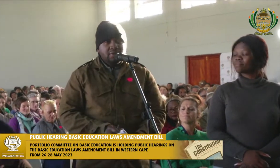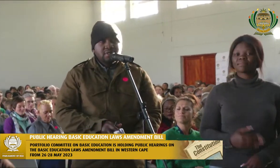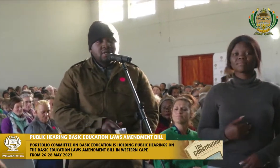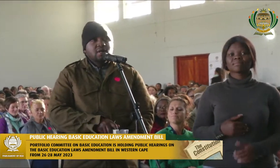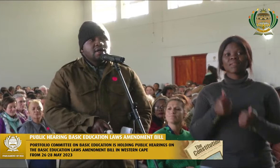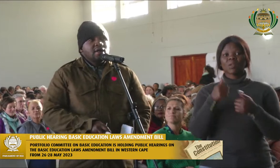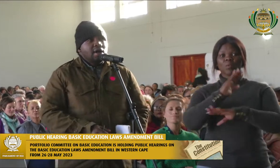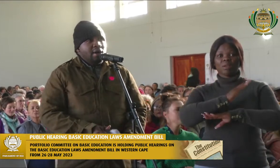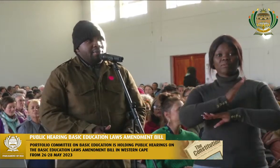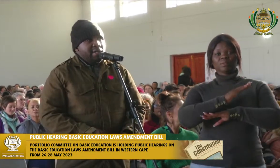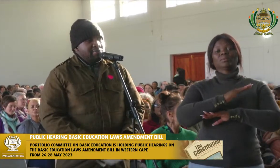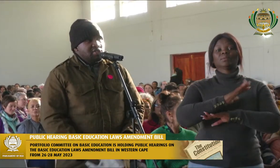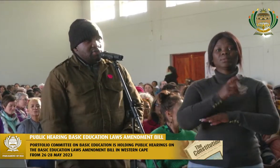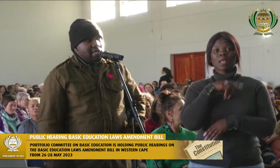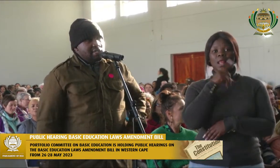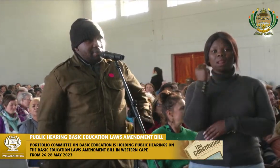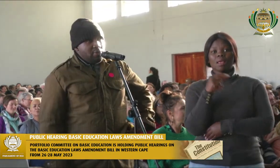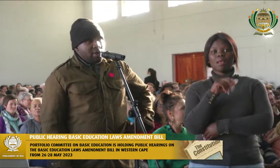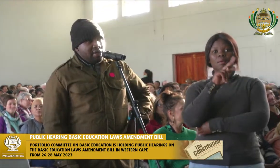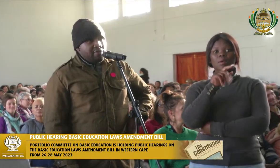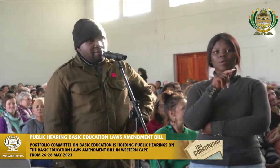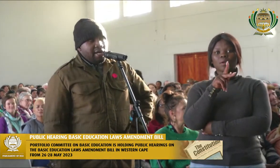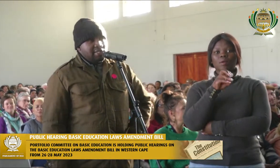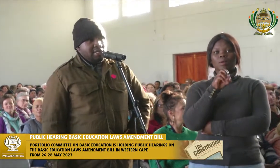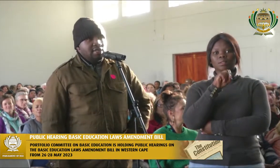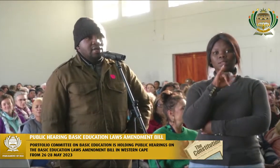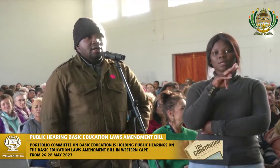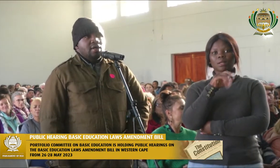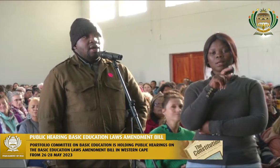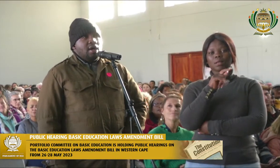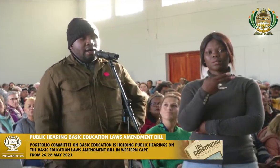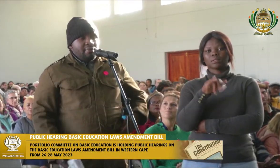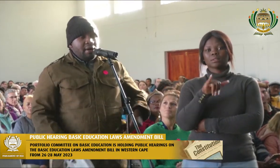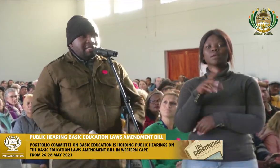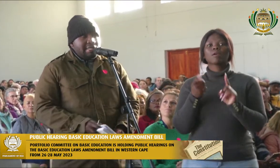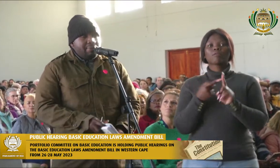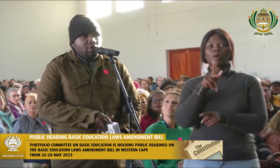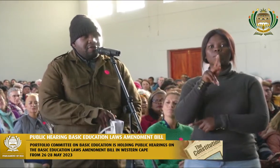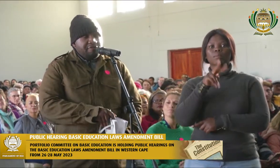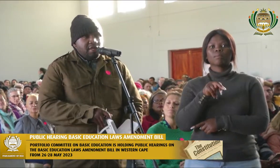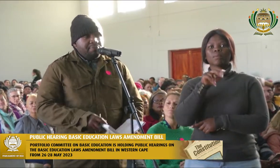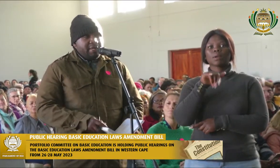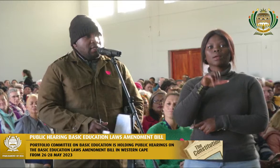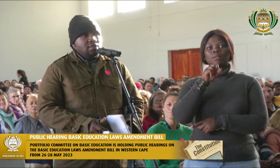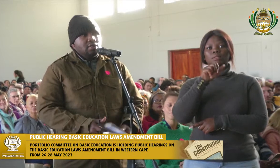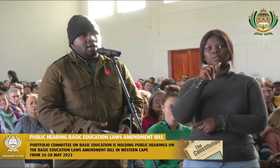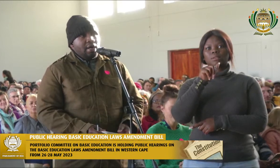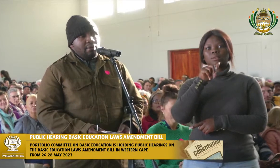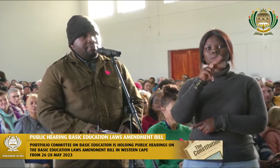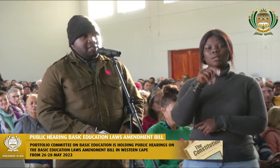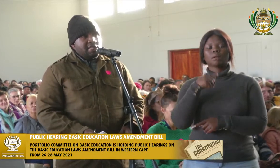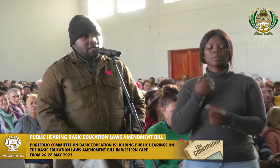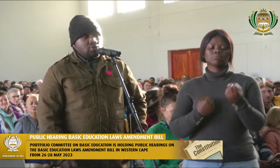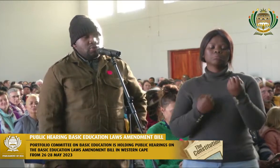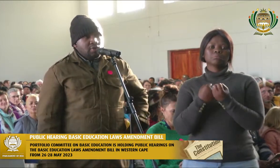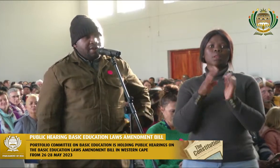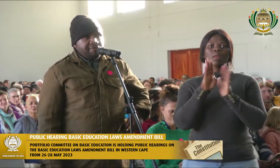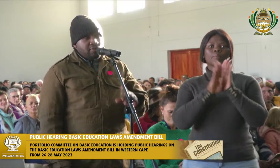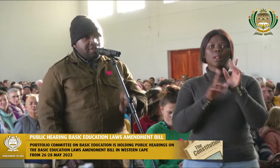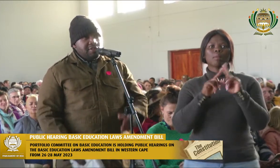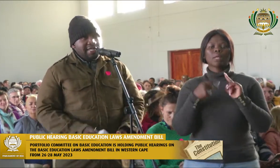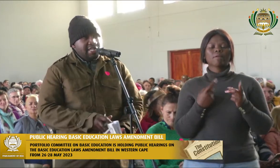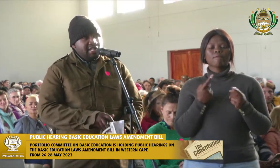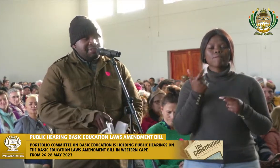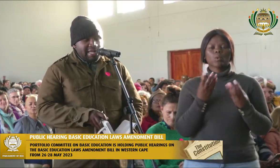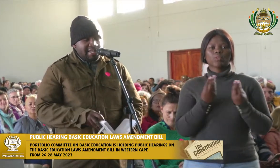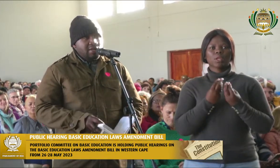Good afternoon. My name is Musnati Mapukane from Leisner. I'm in support of the bill, but there are a